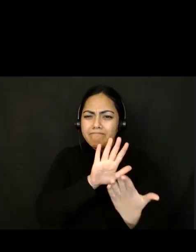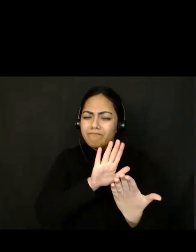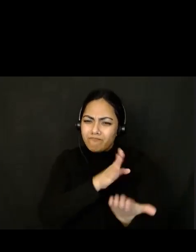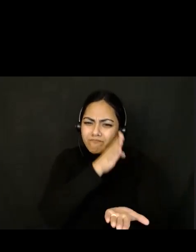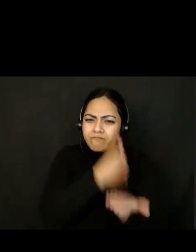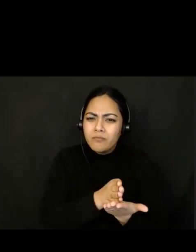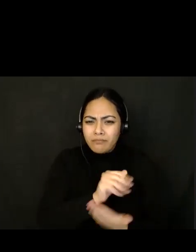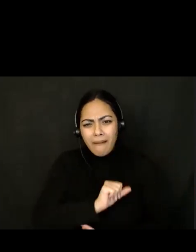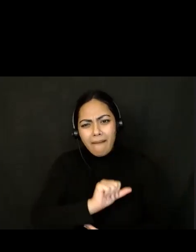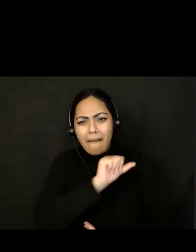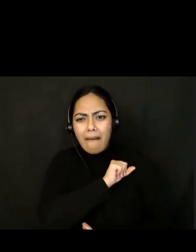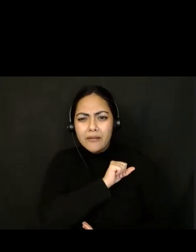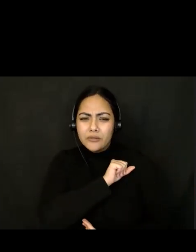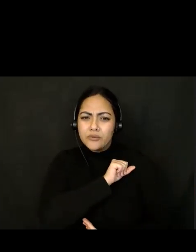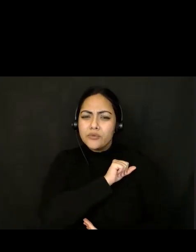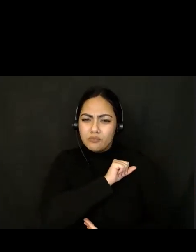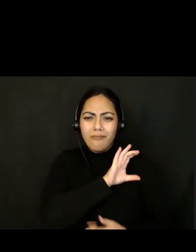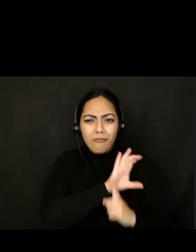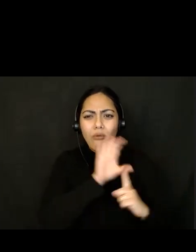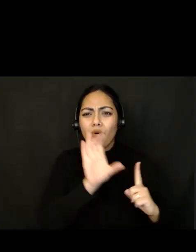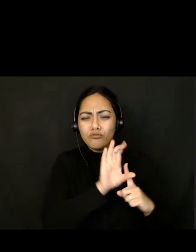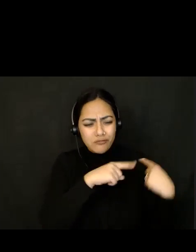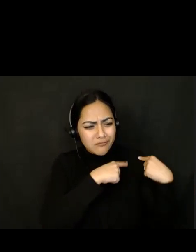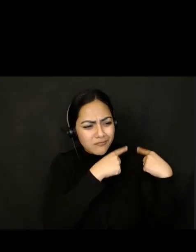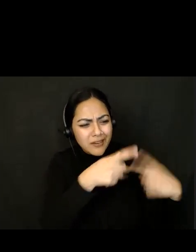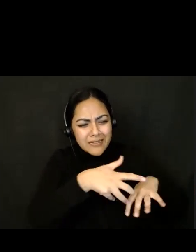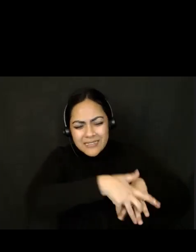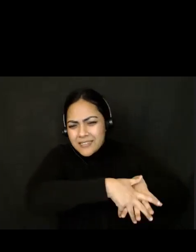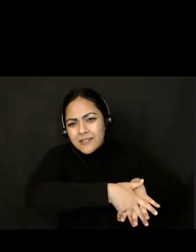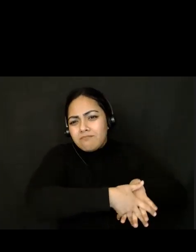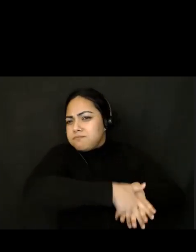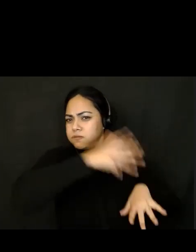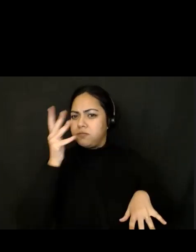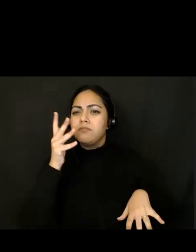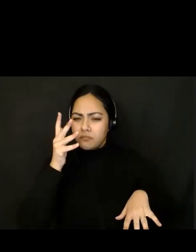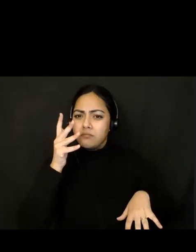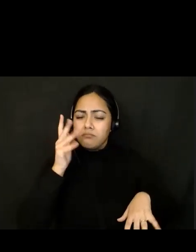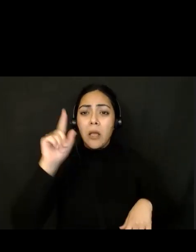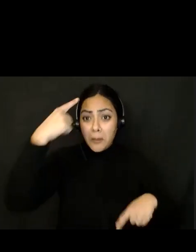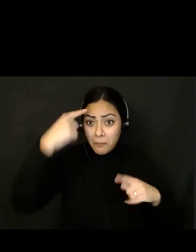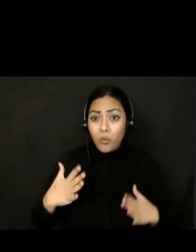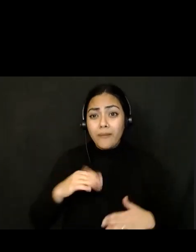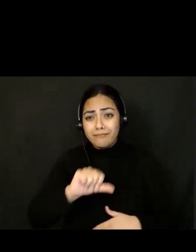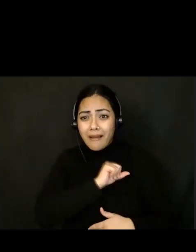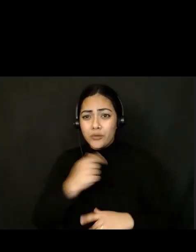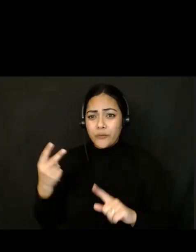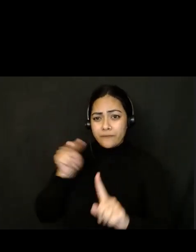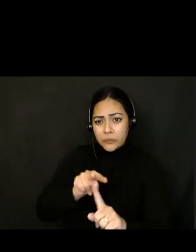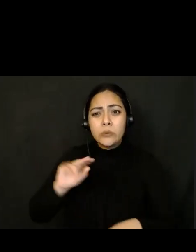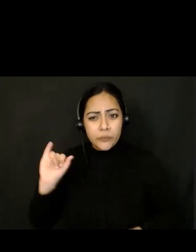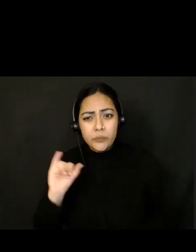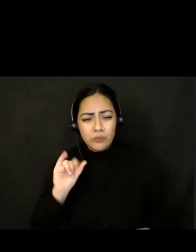awareness and bystander responses from the community as well as employers. But how about the